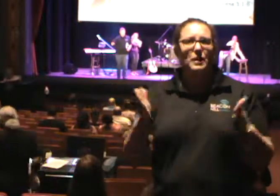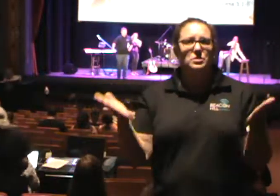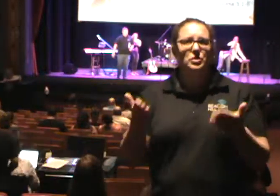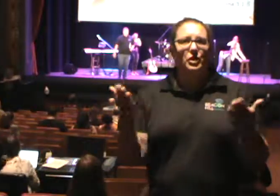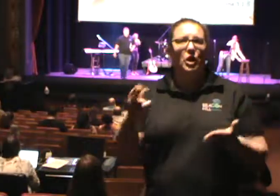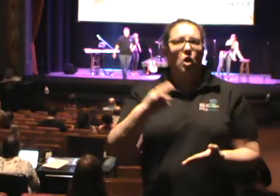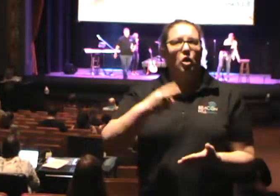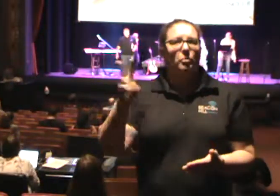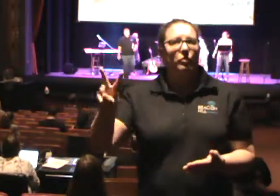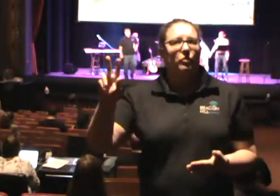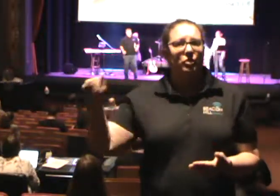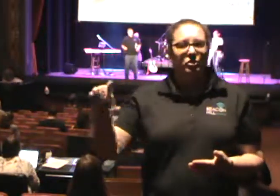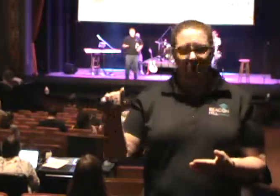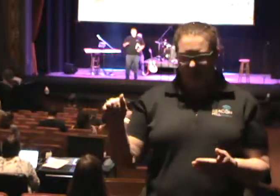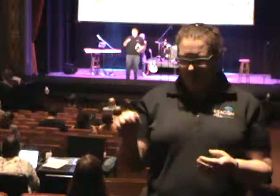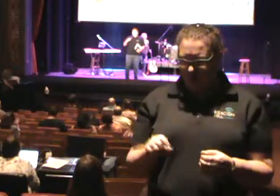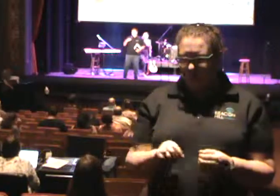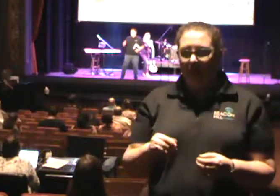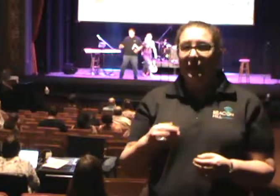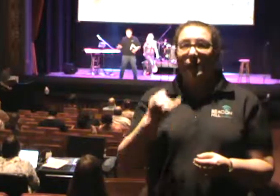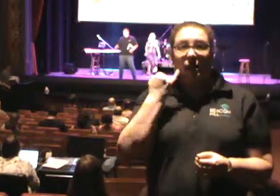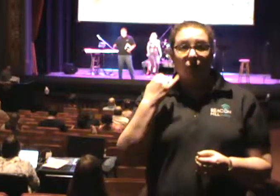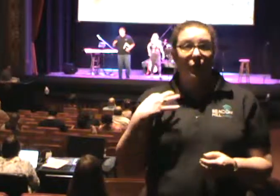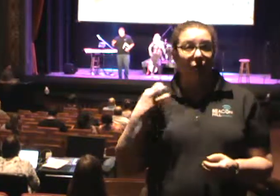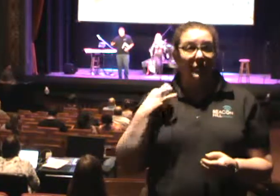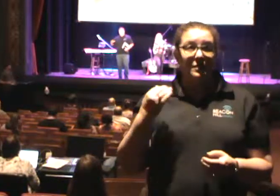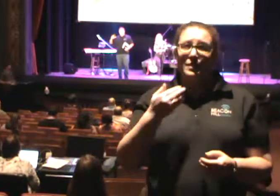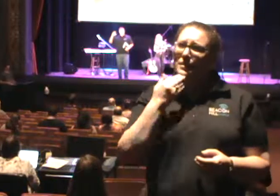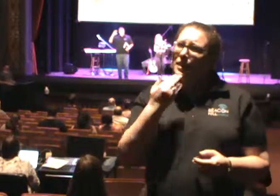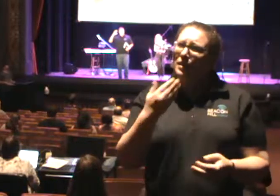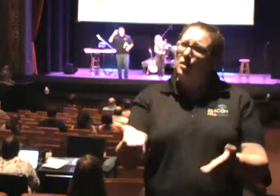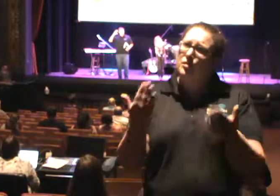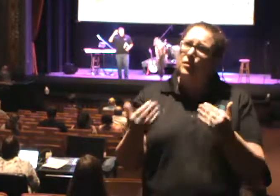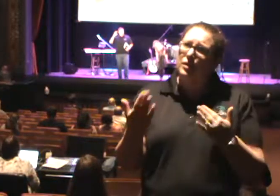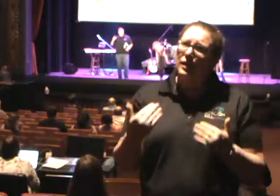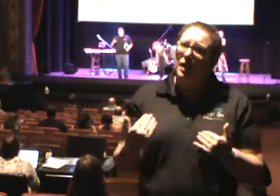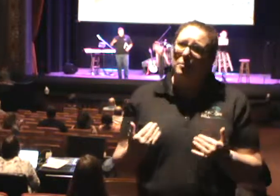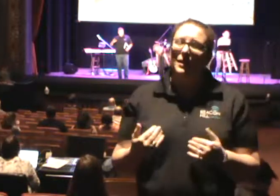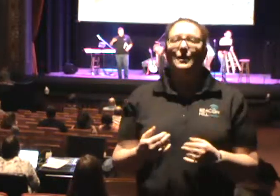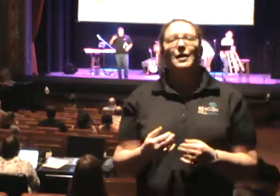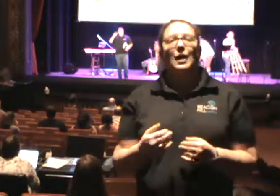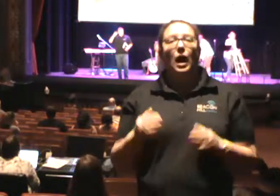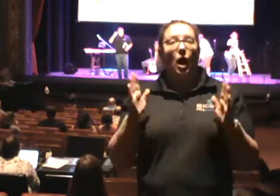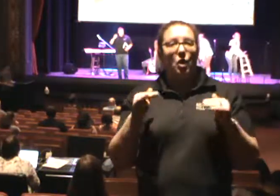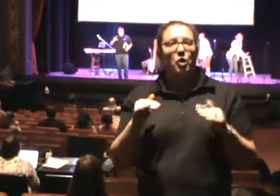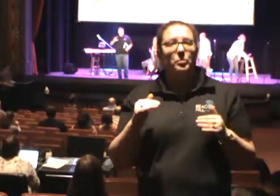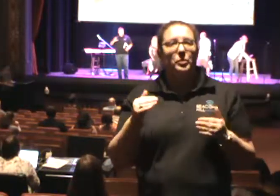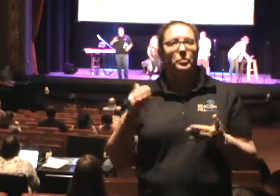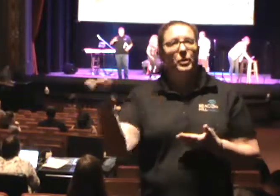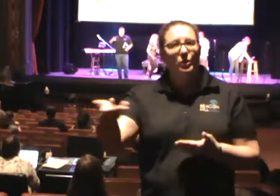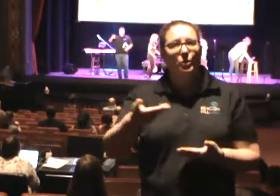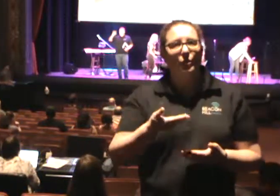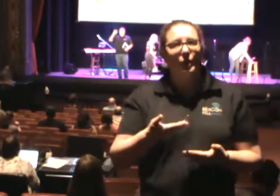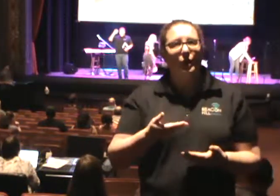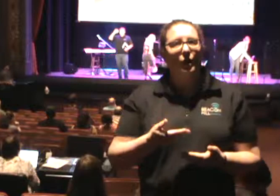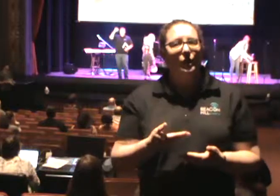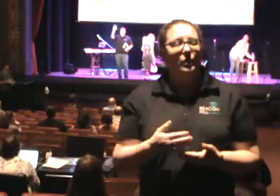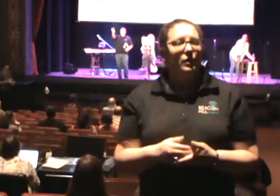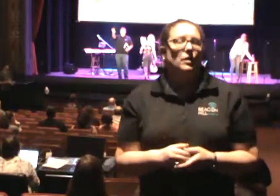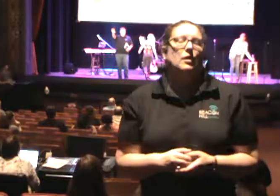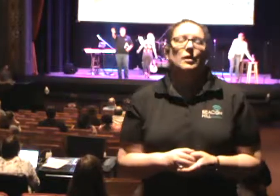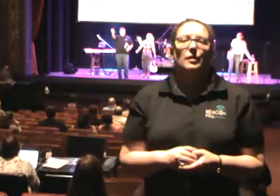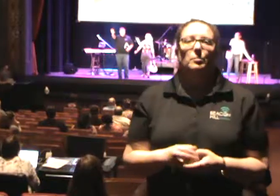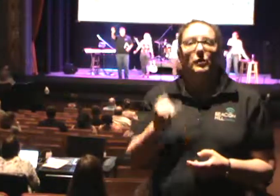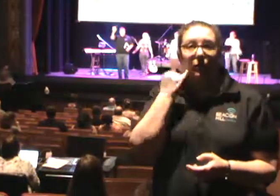thank you for coming out and checking out our church. It means the world to us. I hope you've already been greeted warmly. If I have not got a chance to meet you, please